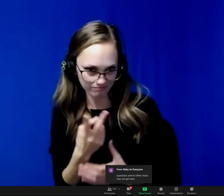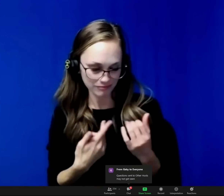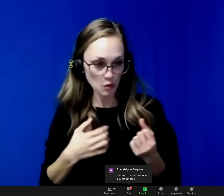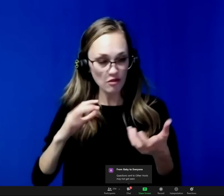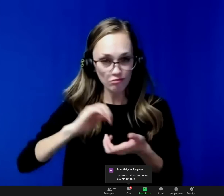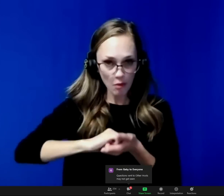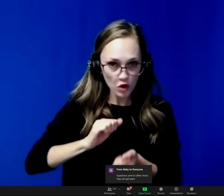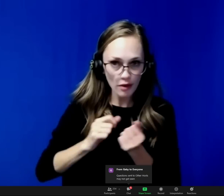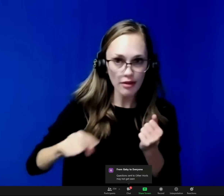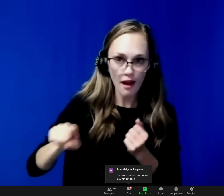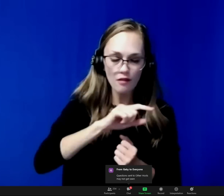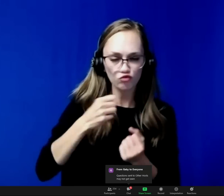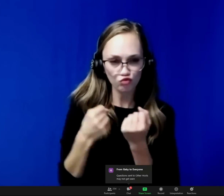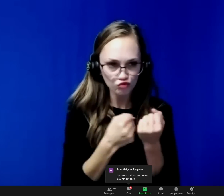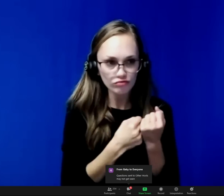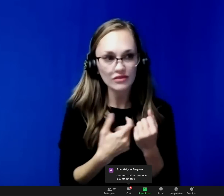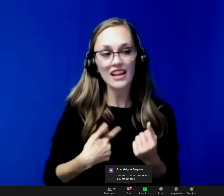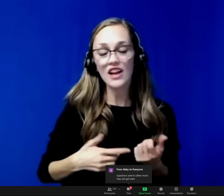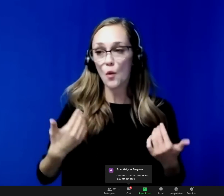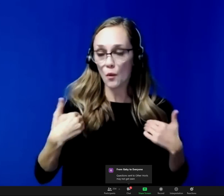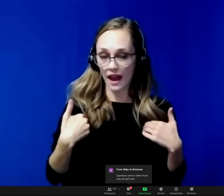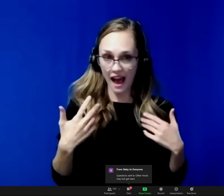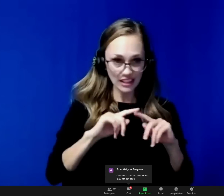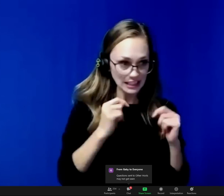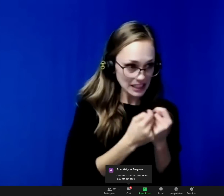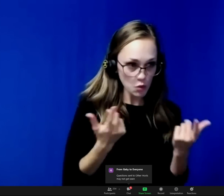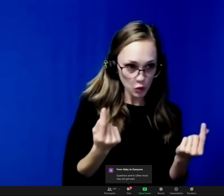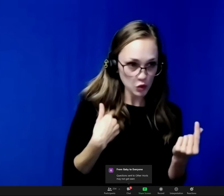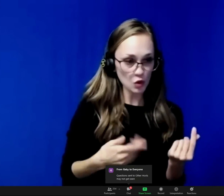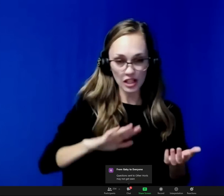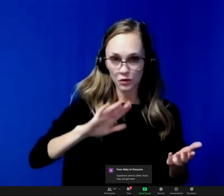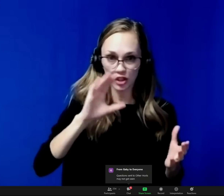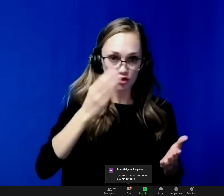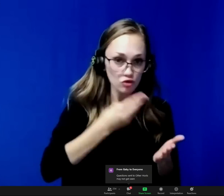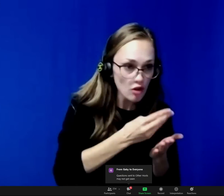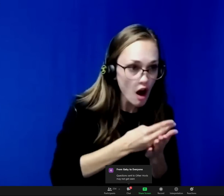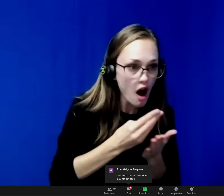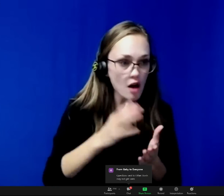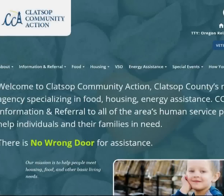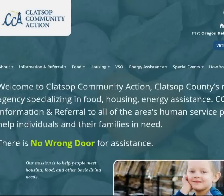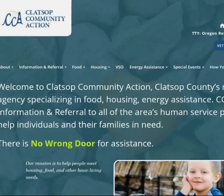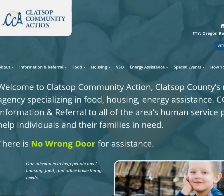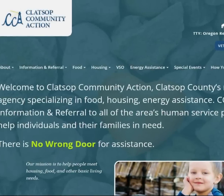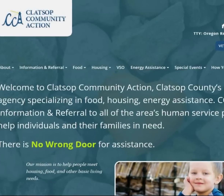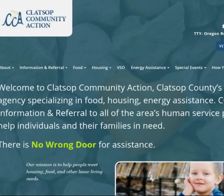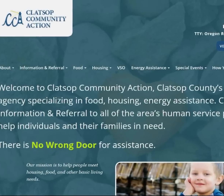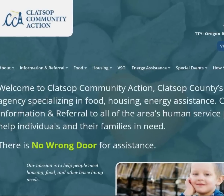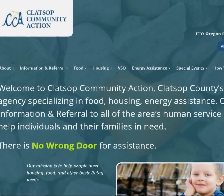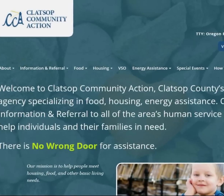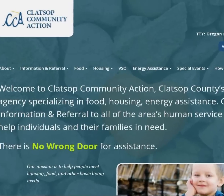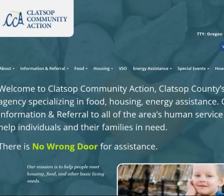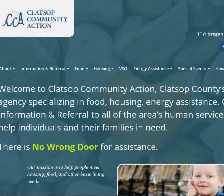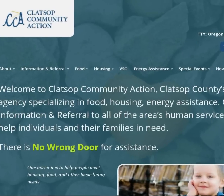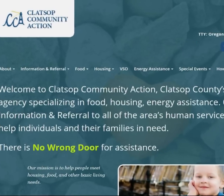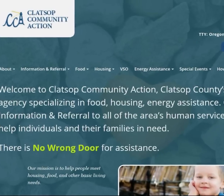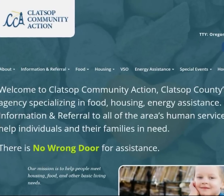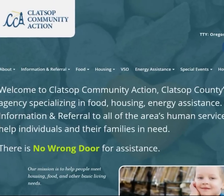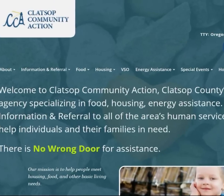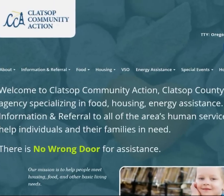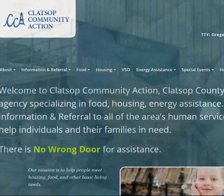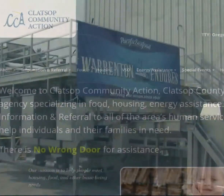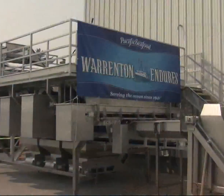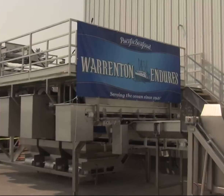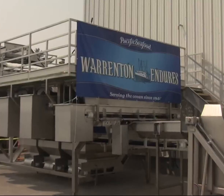needs. They shop, order food, assemble and then safely deliver the food to the workers. The group has delivered